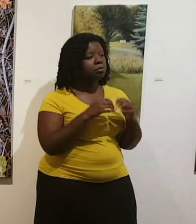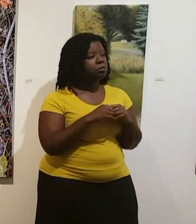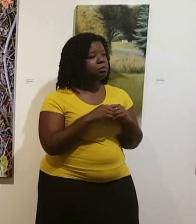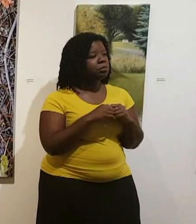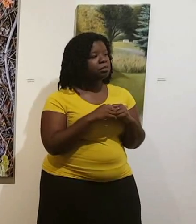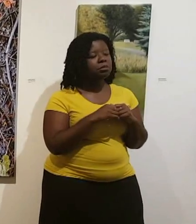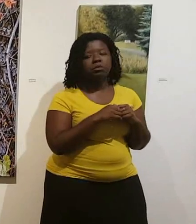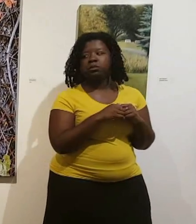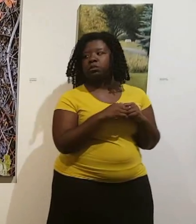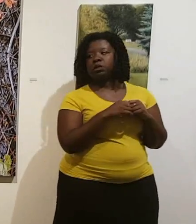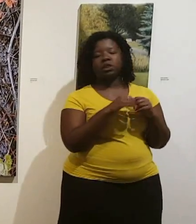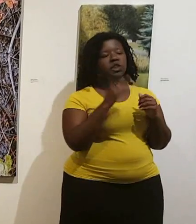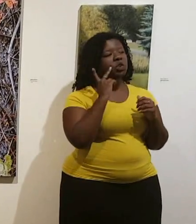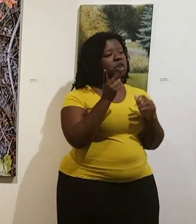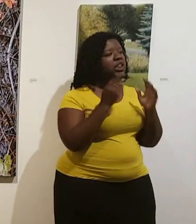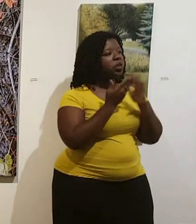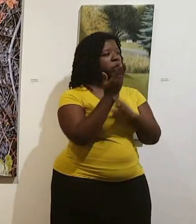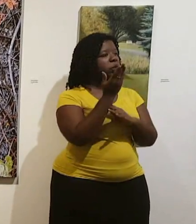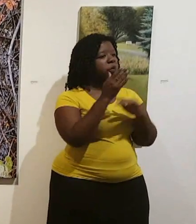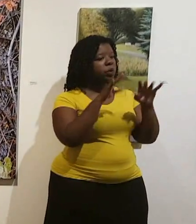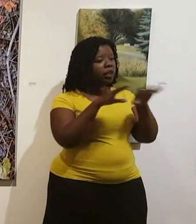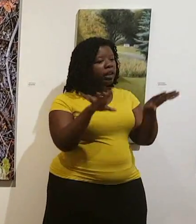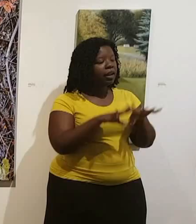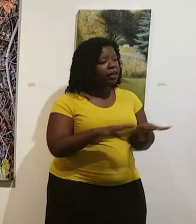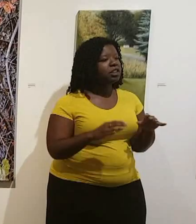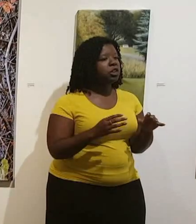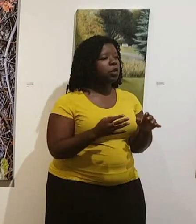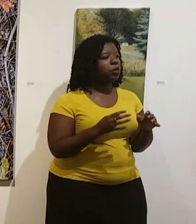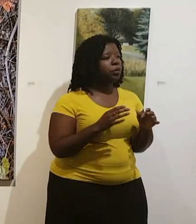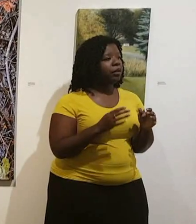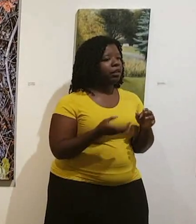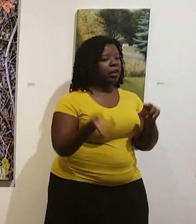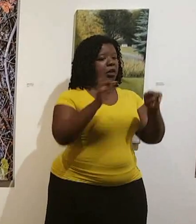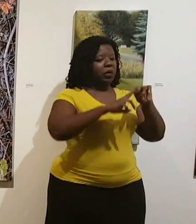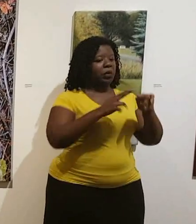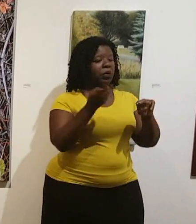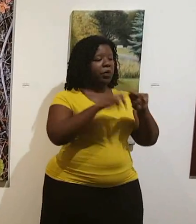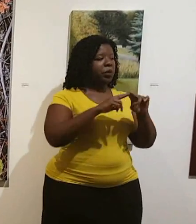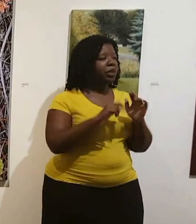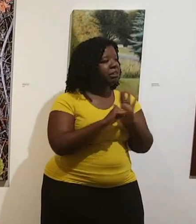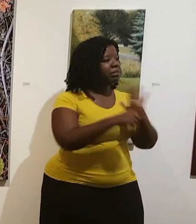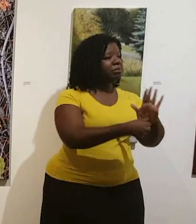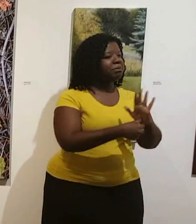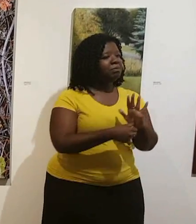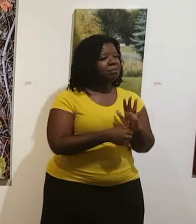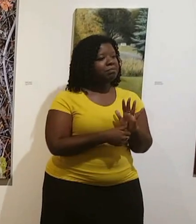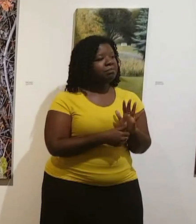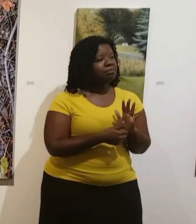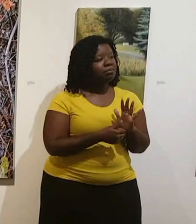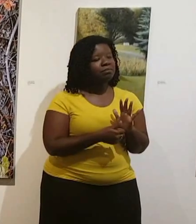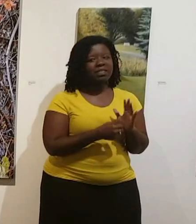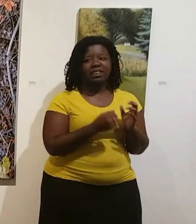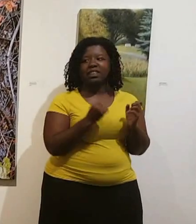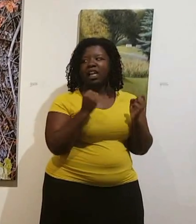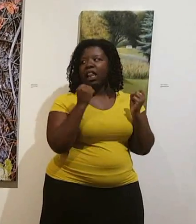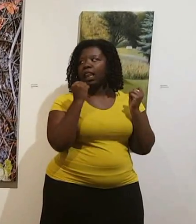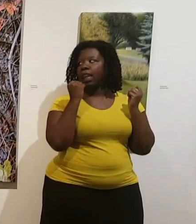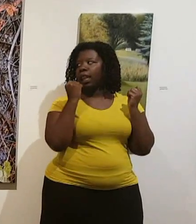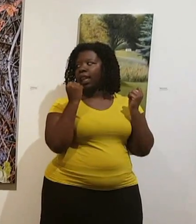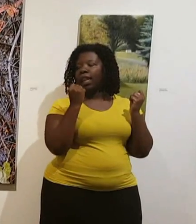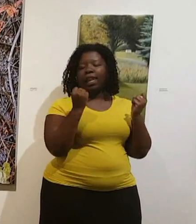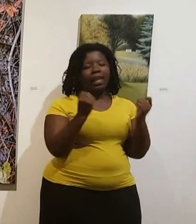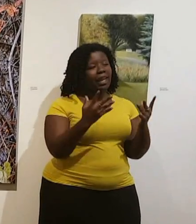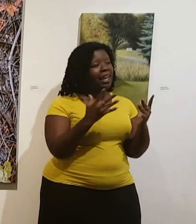layers are not opaque. And so they build an intensity, and if you look real closely, there are really lots and lots of